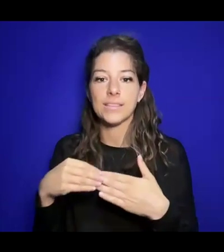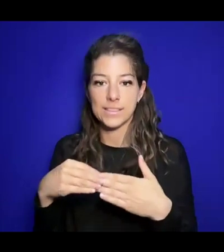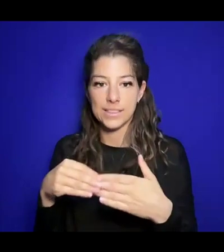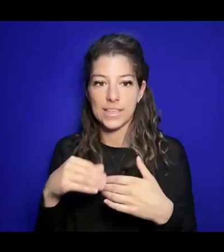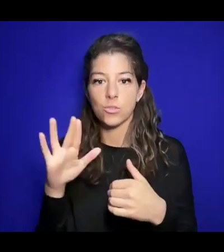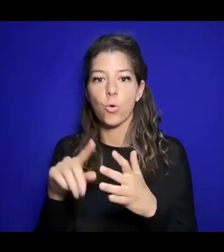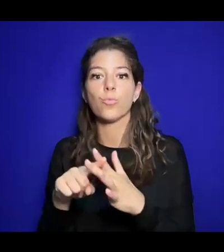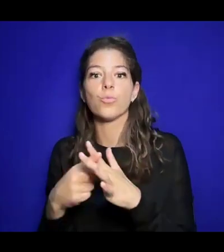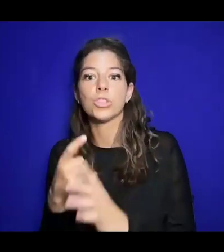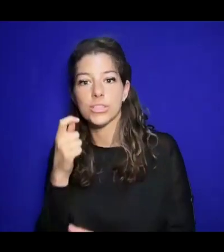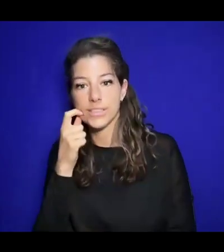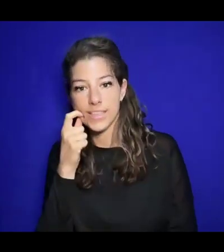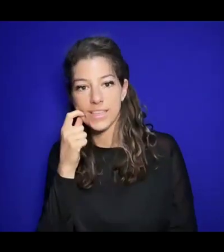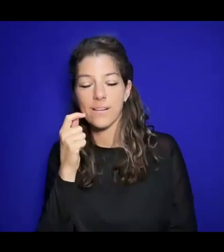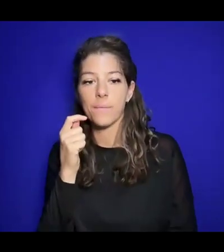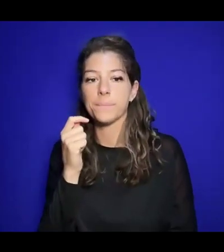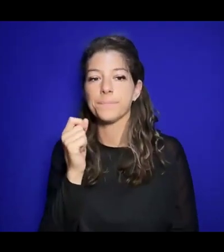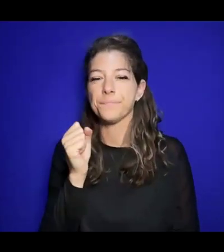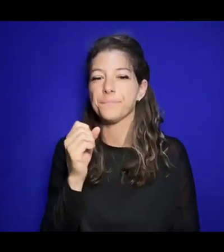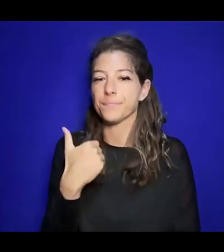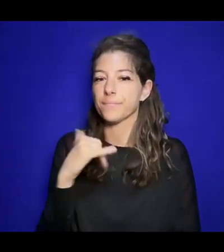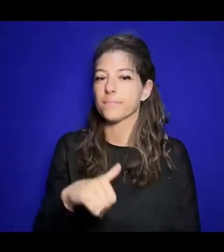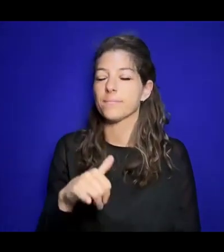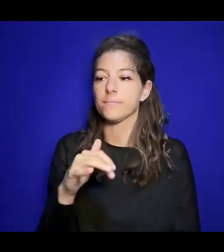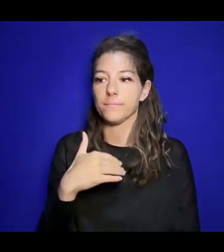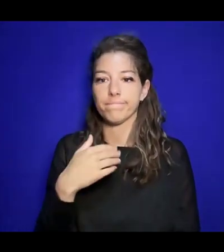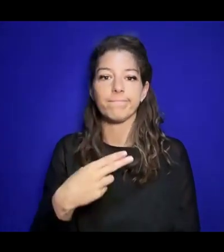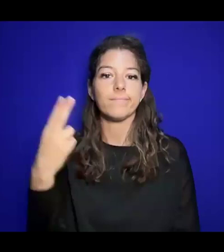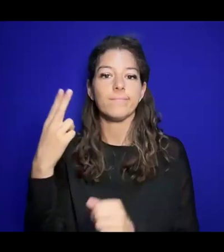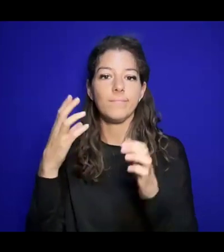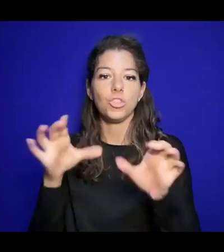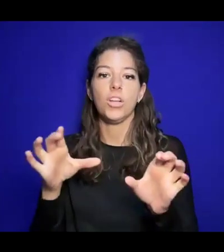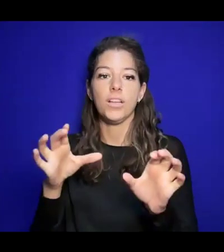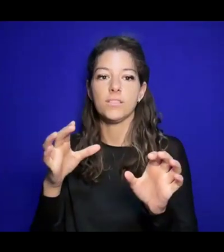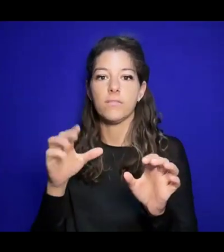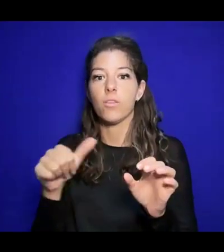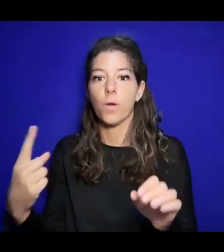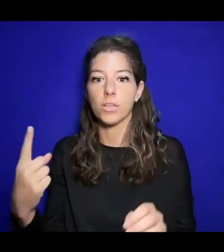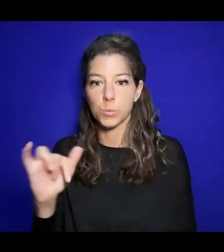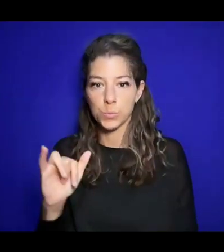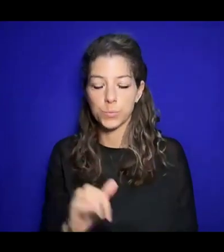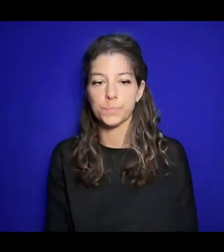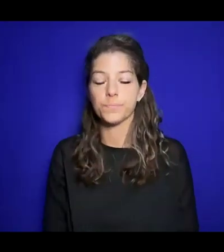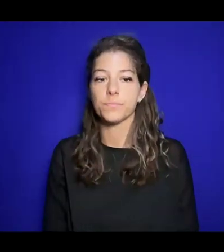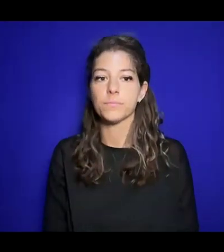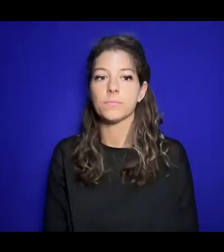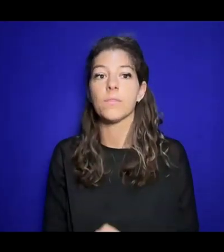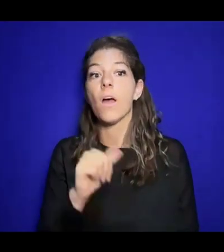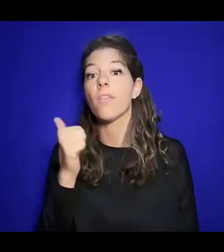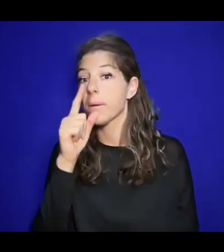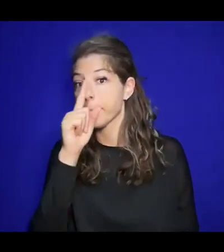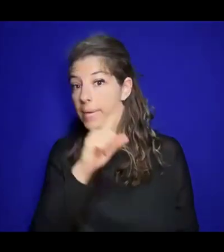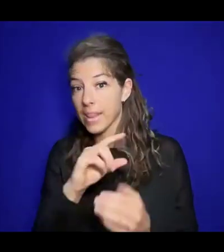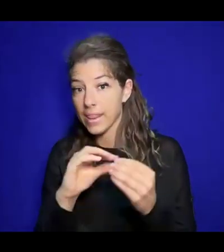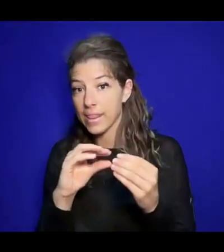your original skin was. So once you have one, you have a higher chance of yet having another one. Another myth is that a lot of